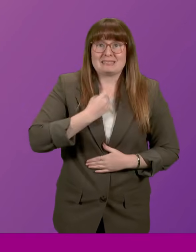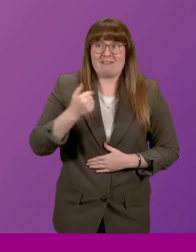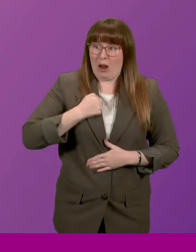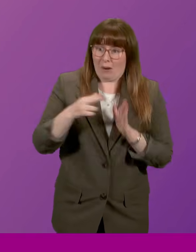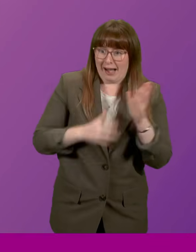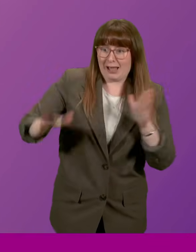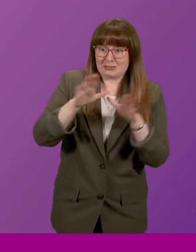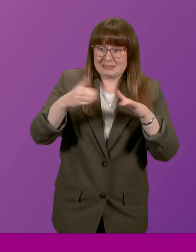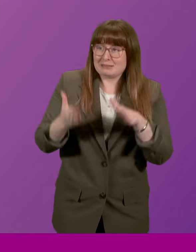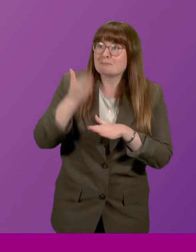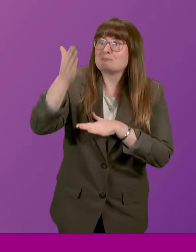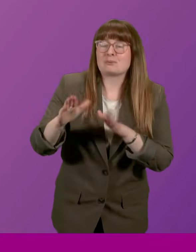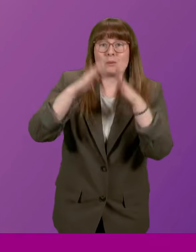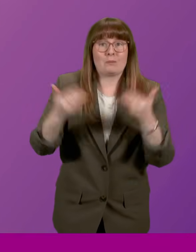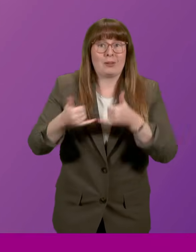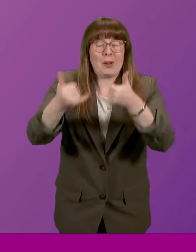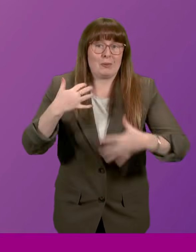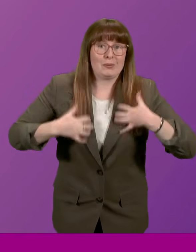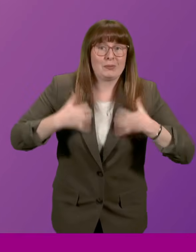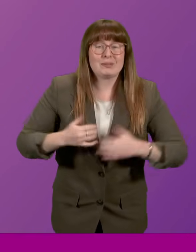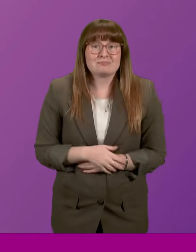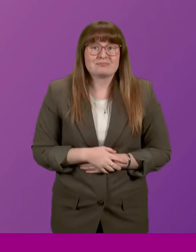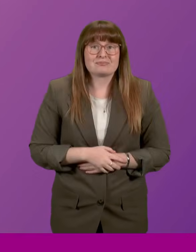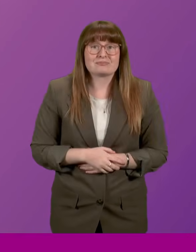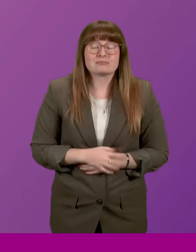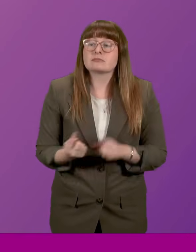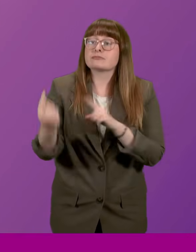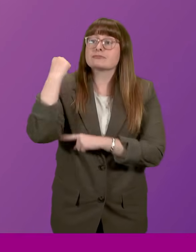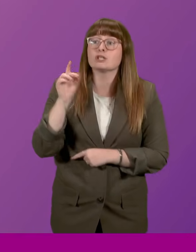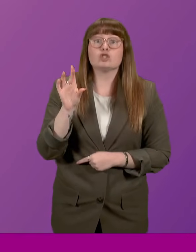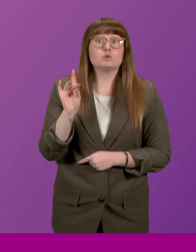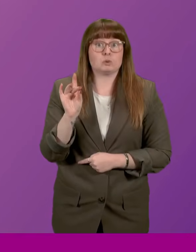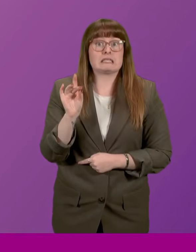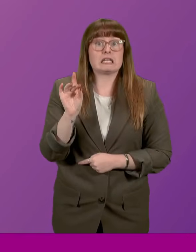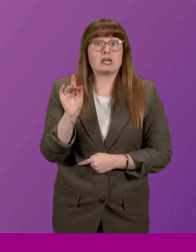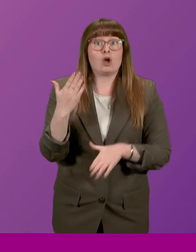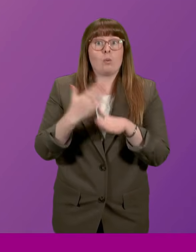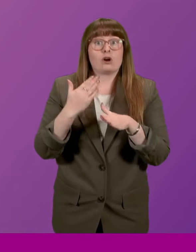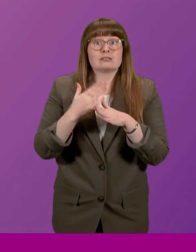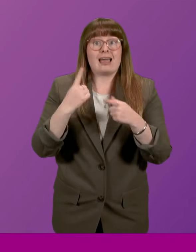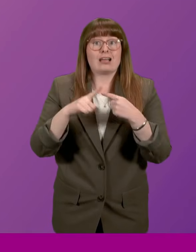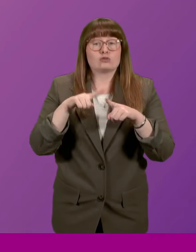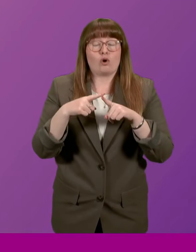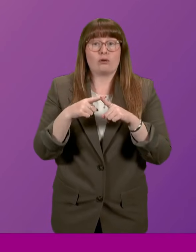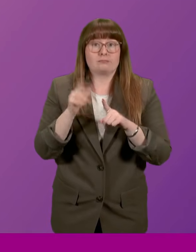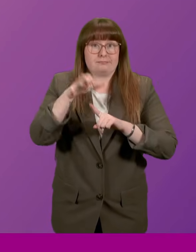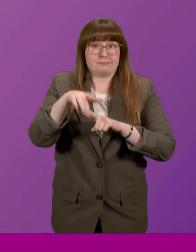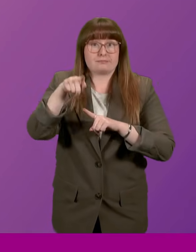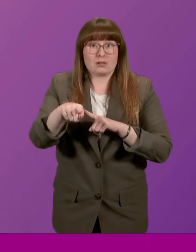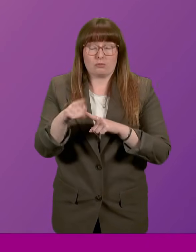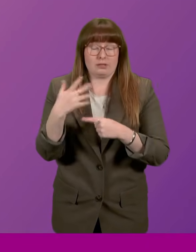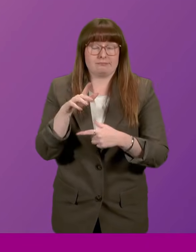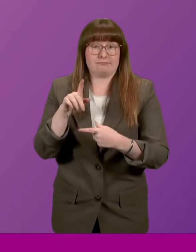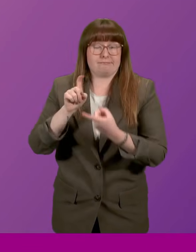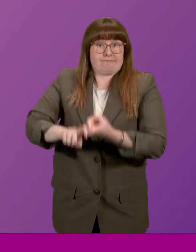national team compete in a World Cup. Now, on Tuesday, workers at ExxonMobil's Mossmoran site were locked out of their